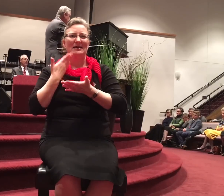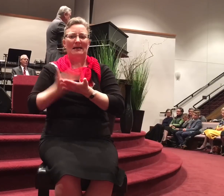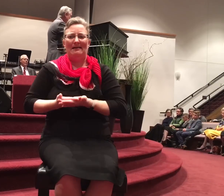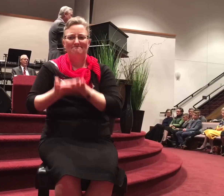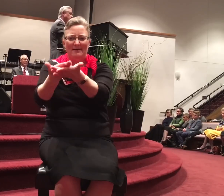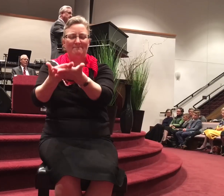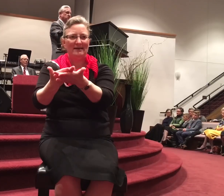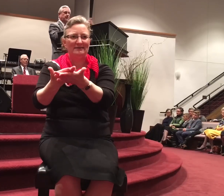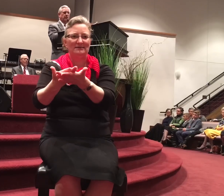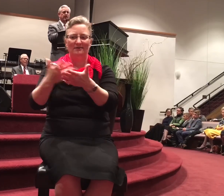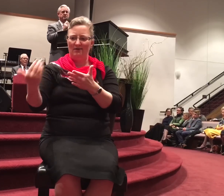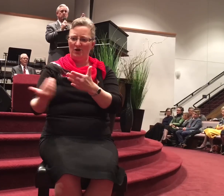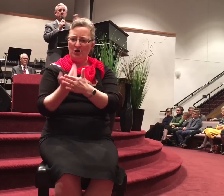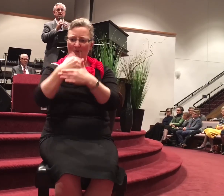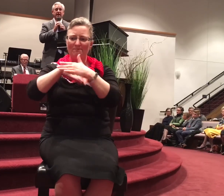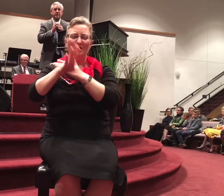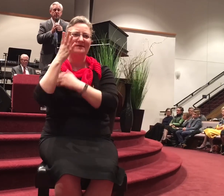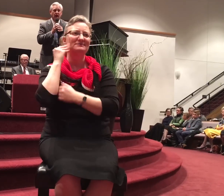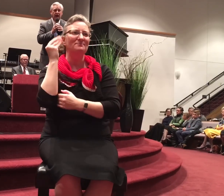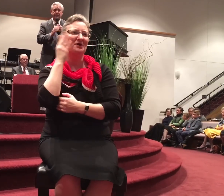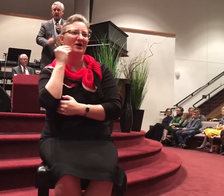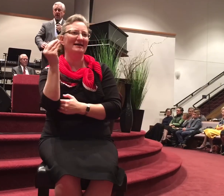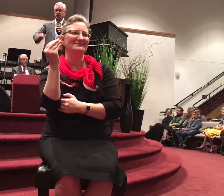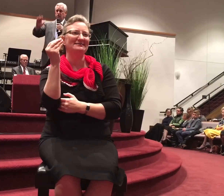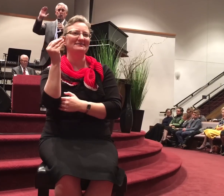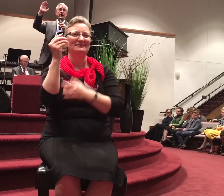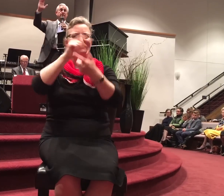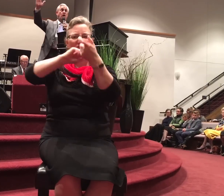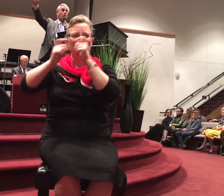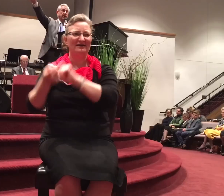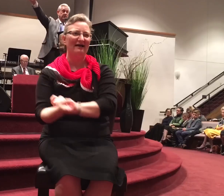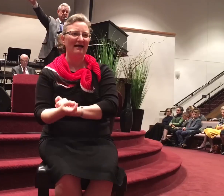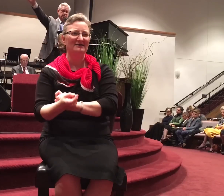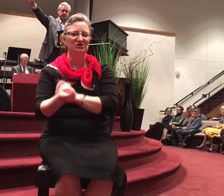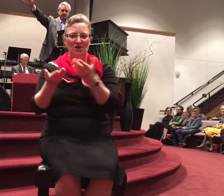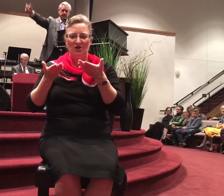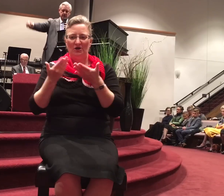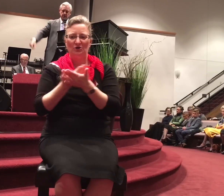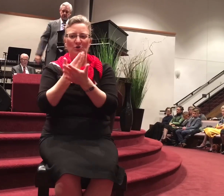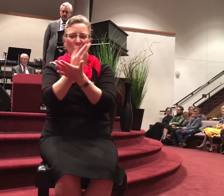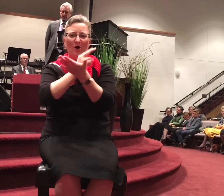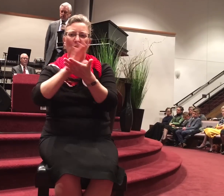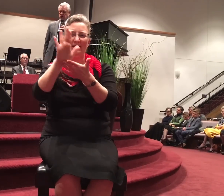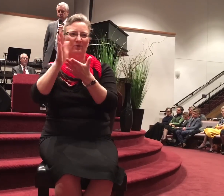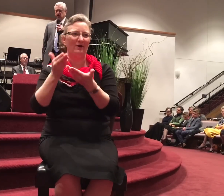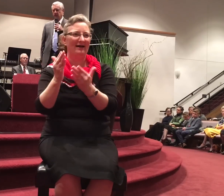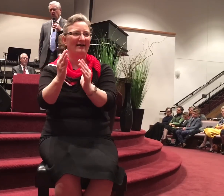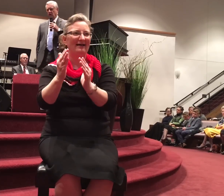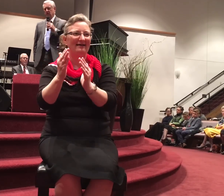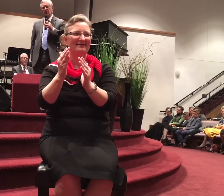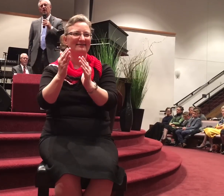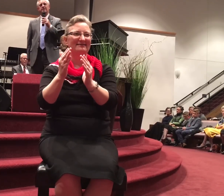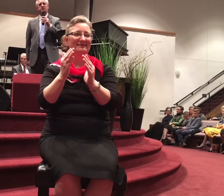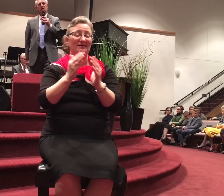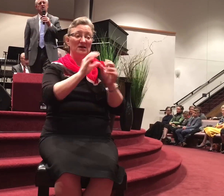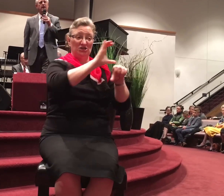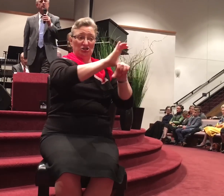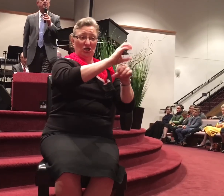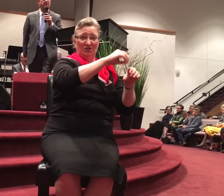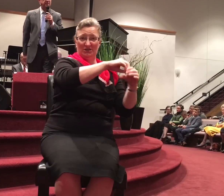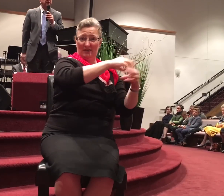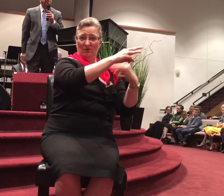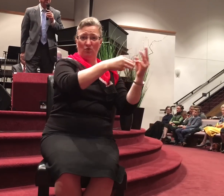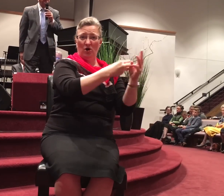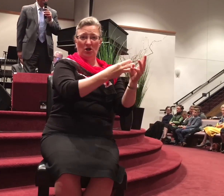a new birth experience that will change your life, a new way of holiness. The churches of the world don't like to talk